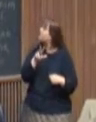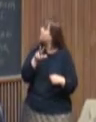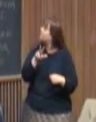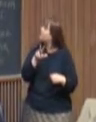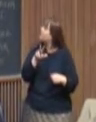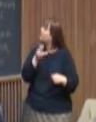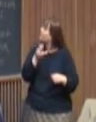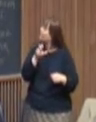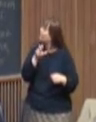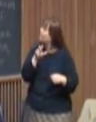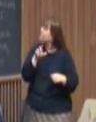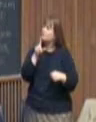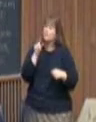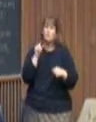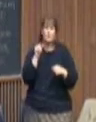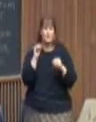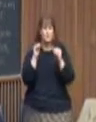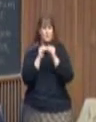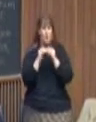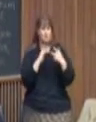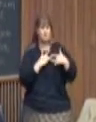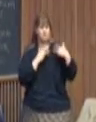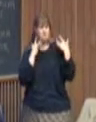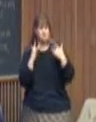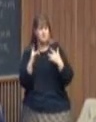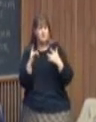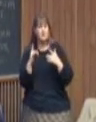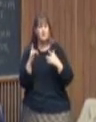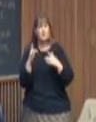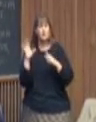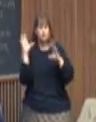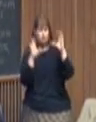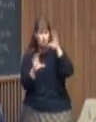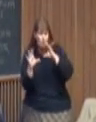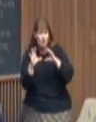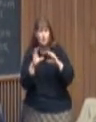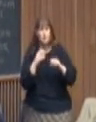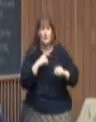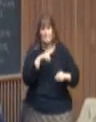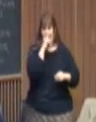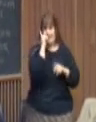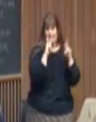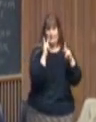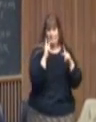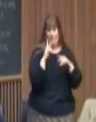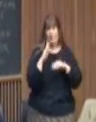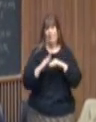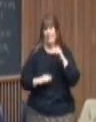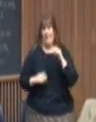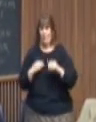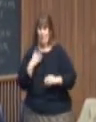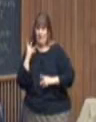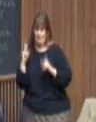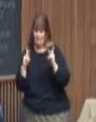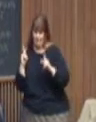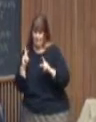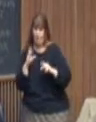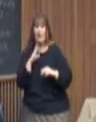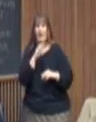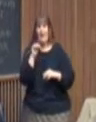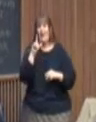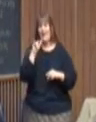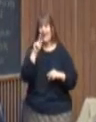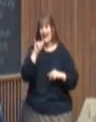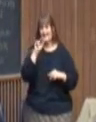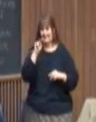search blacks than whites, and 10% more likely to consent search Latinos and whites. And that may be because San Antonio is a predominantly